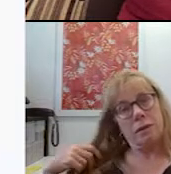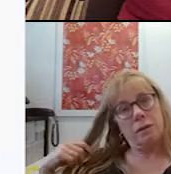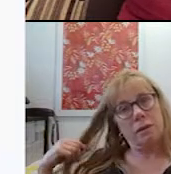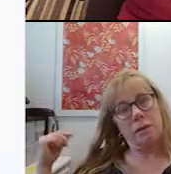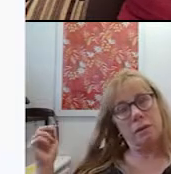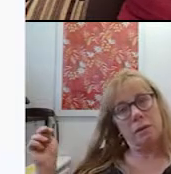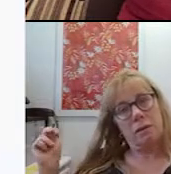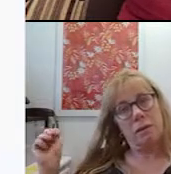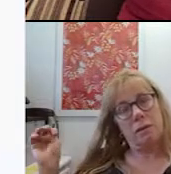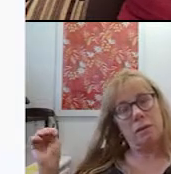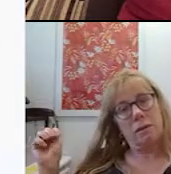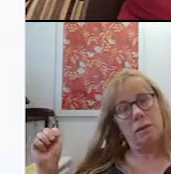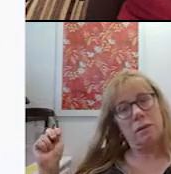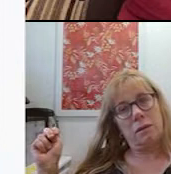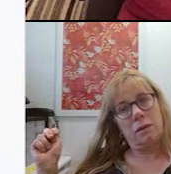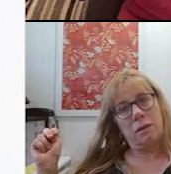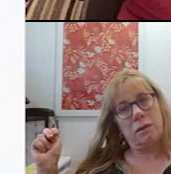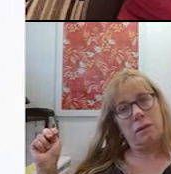language and teaching in keyword sign.